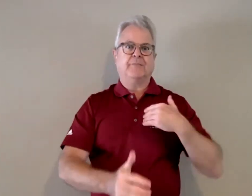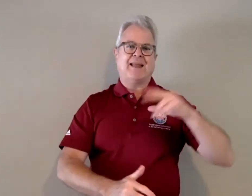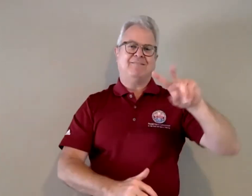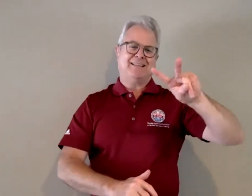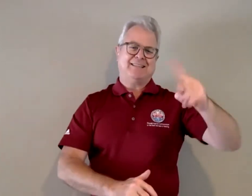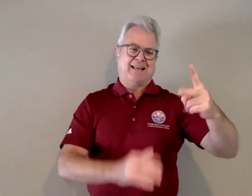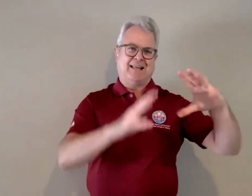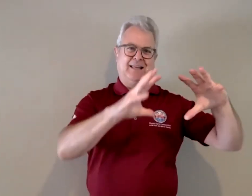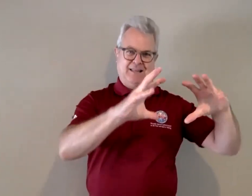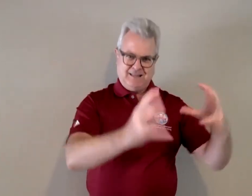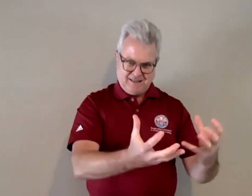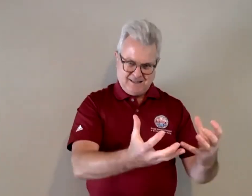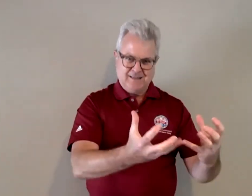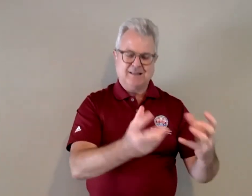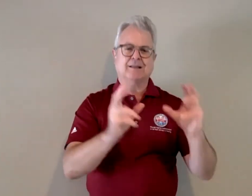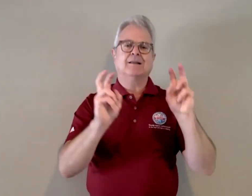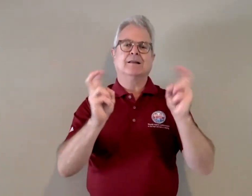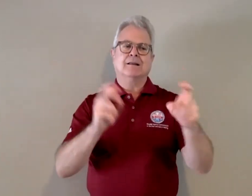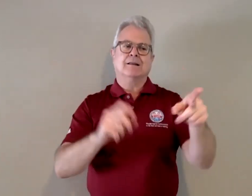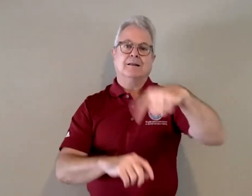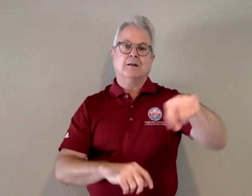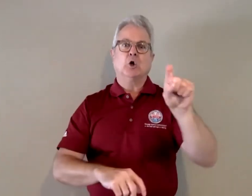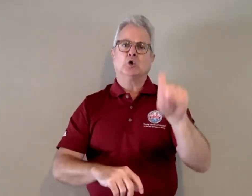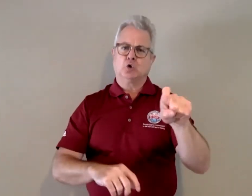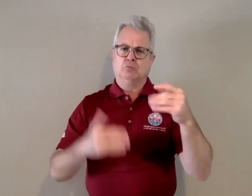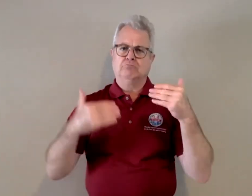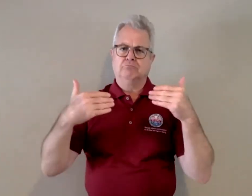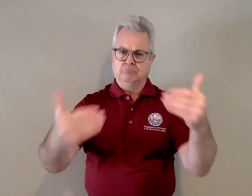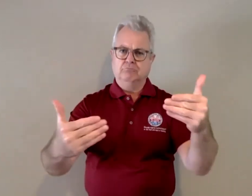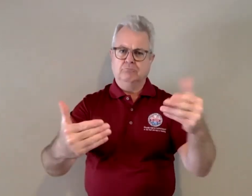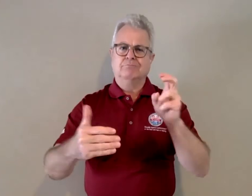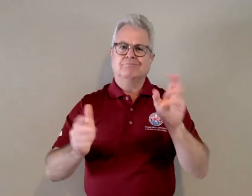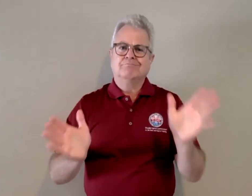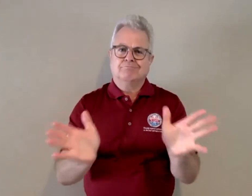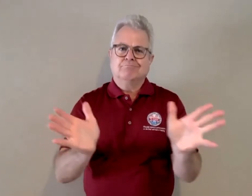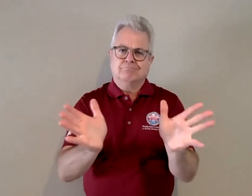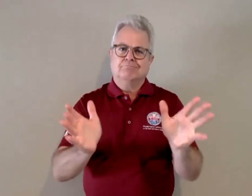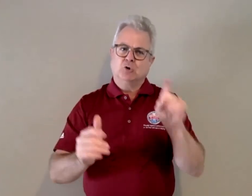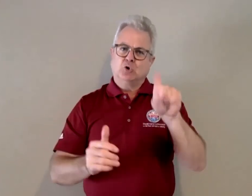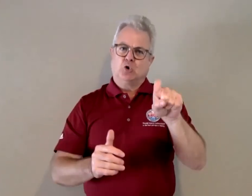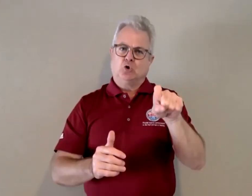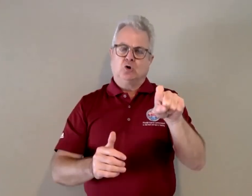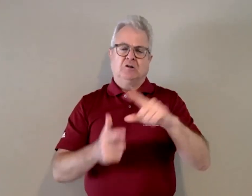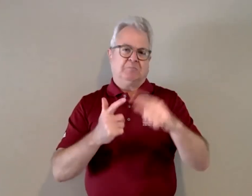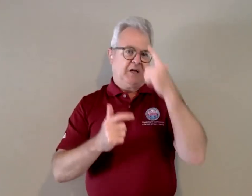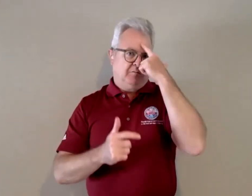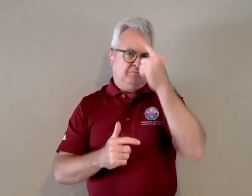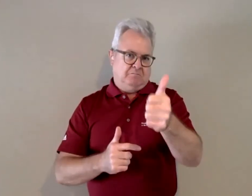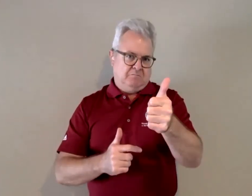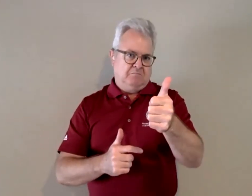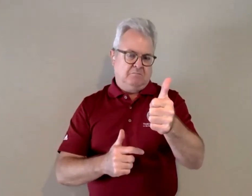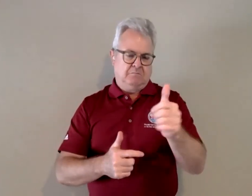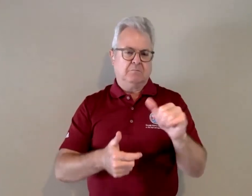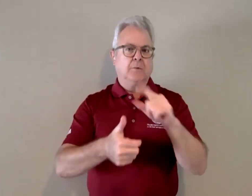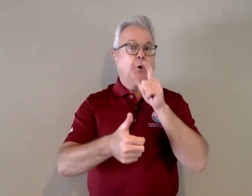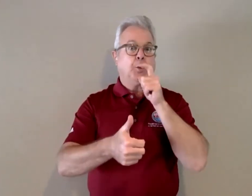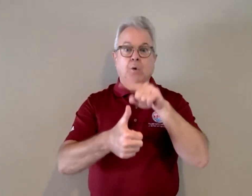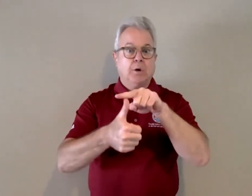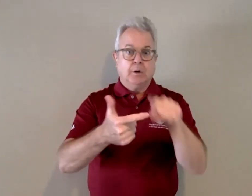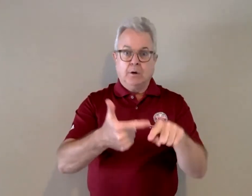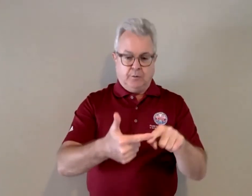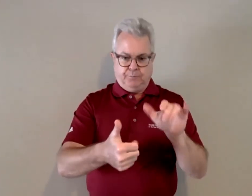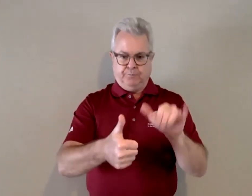and get the vaccine. Then there's a second group of people who should go ahead and are encouraged to get